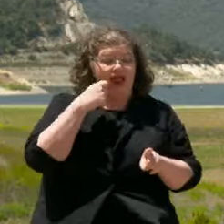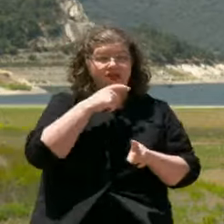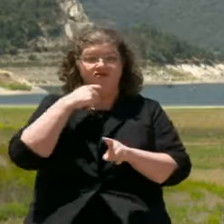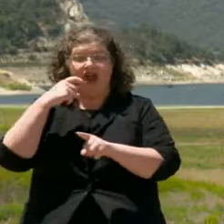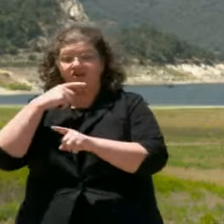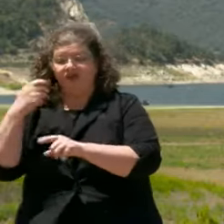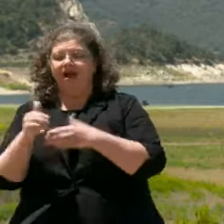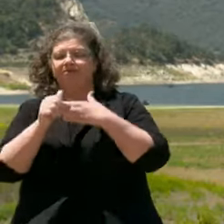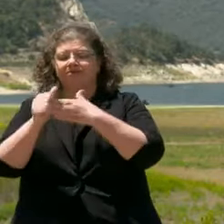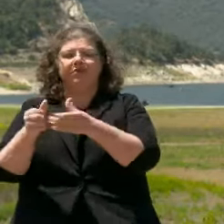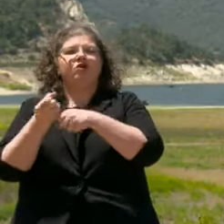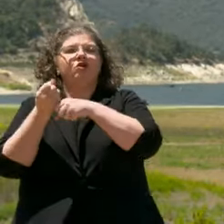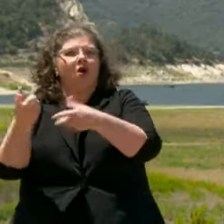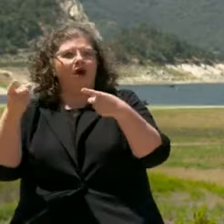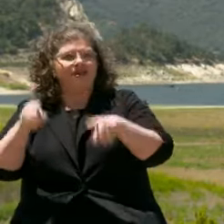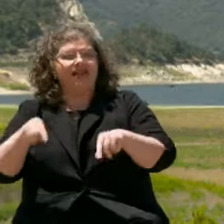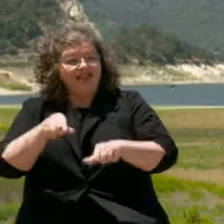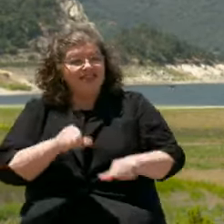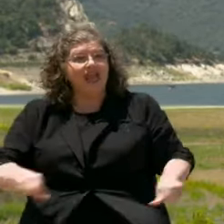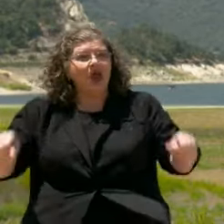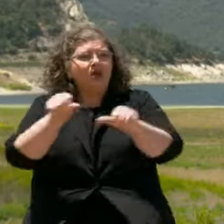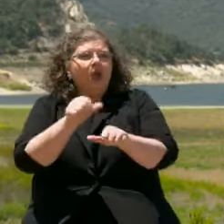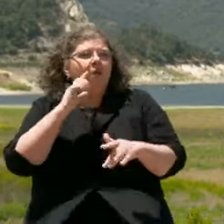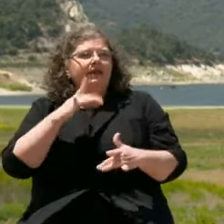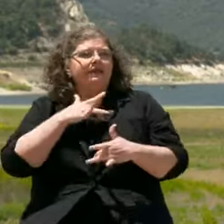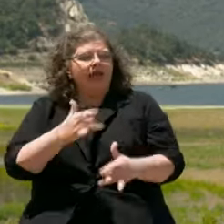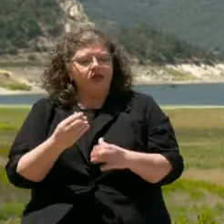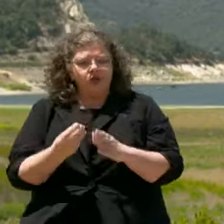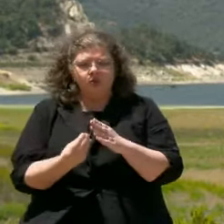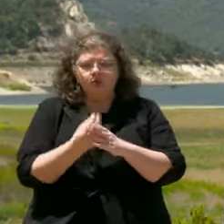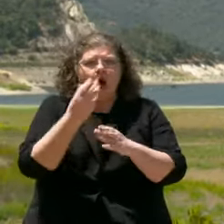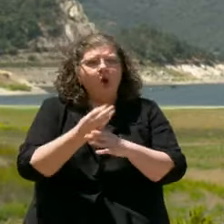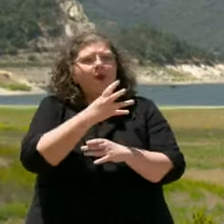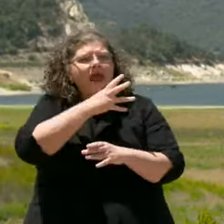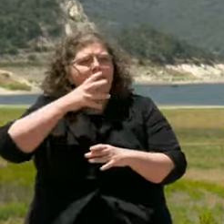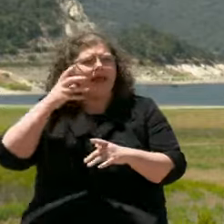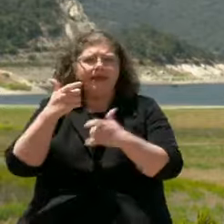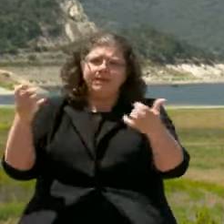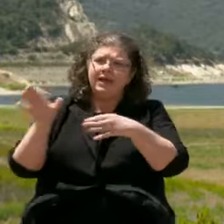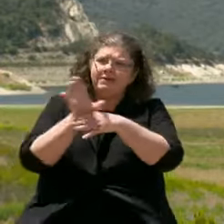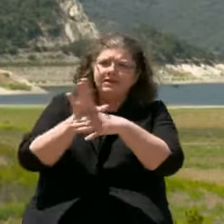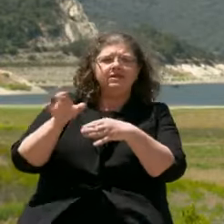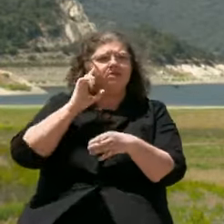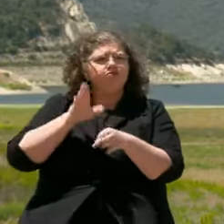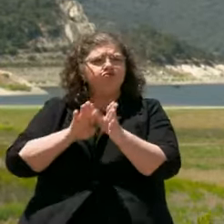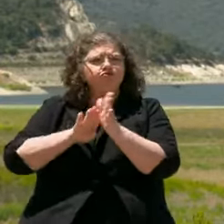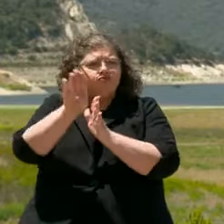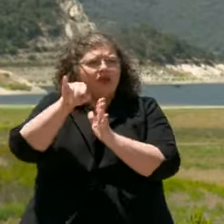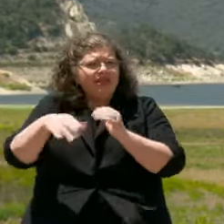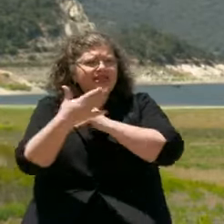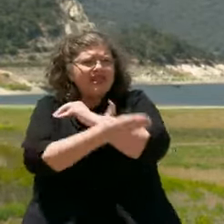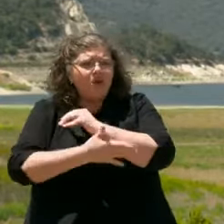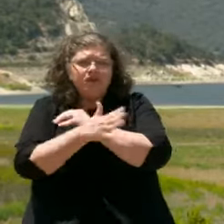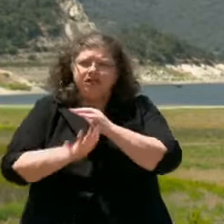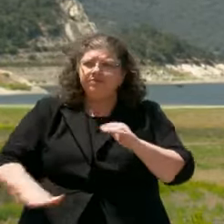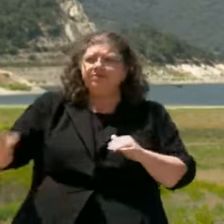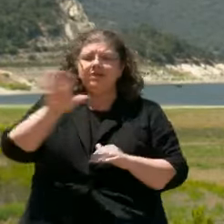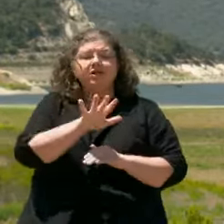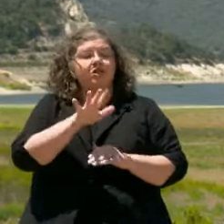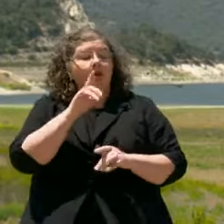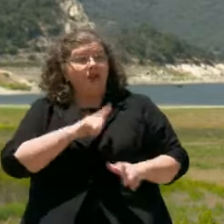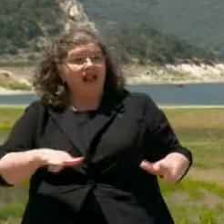very conducive to growing crops, and agriculture is a very big commodity for our county, and so the lake